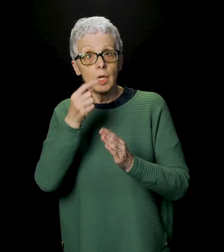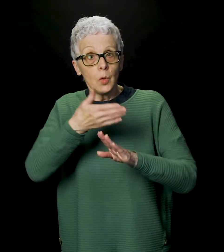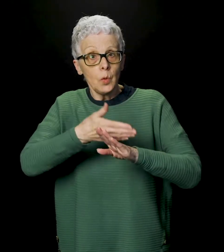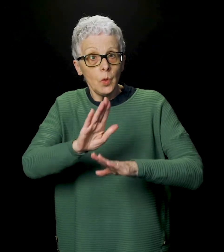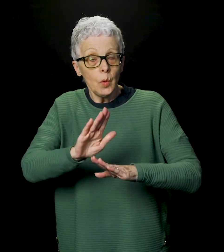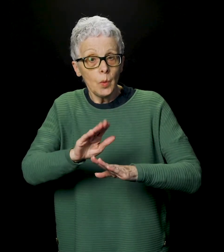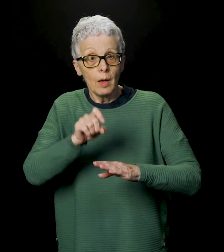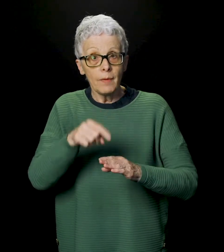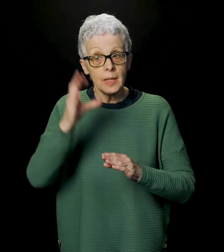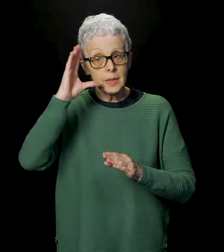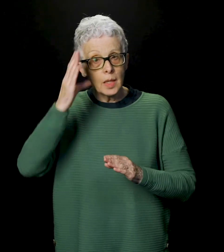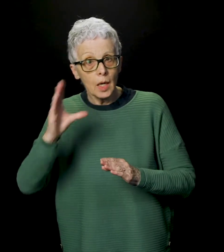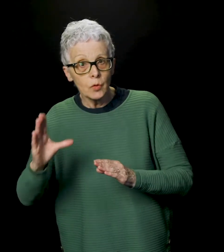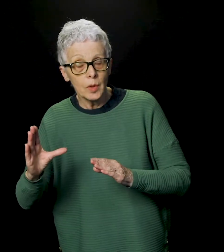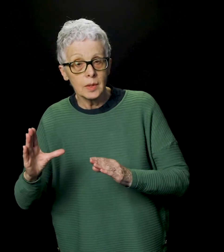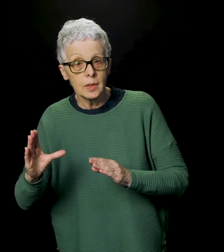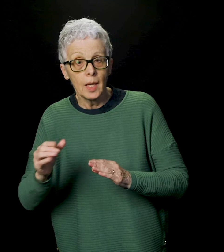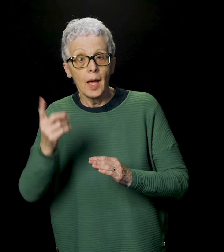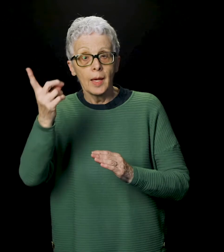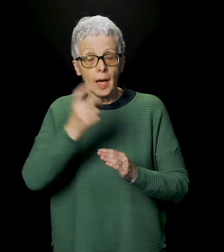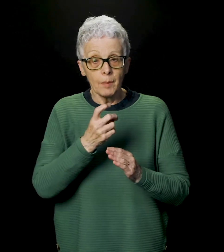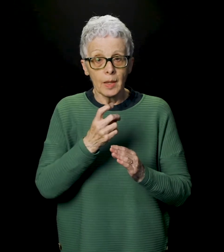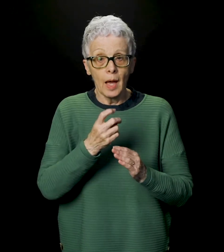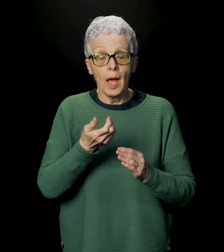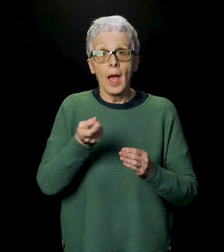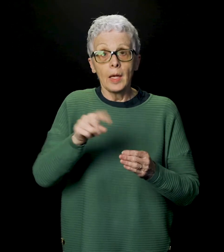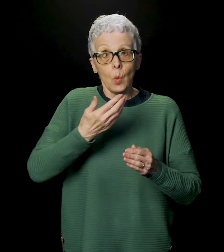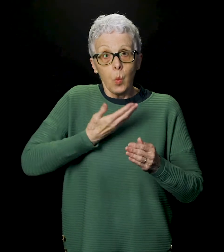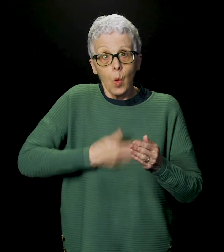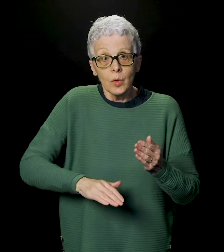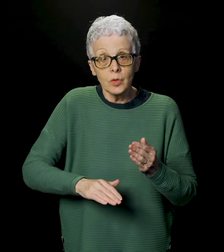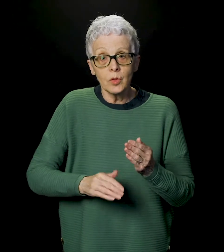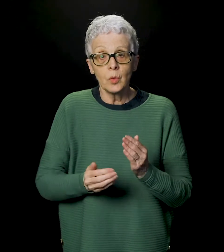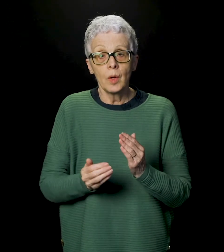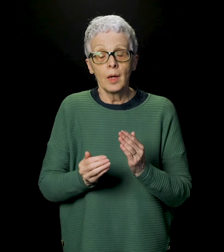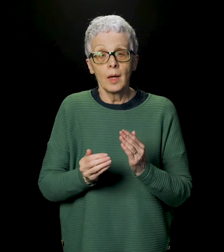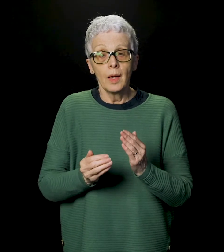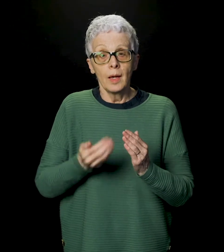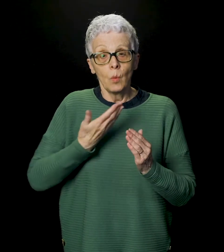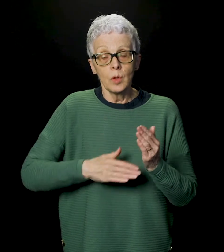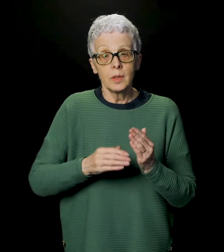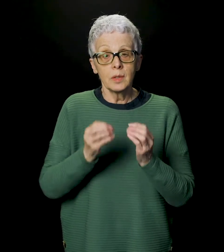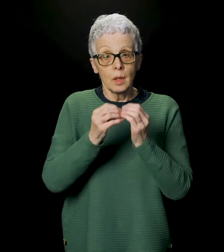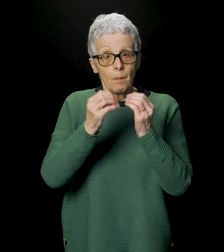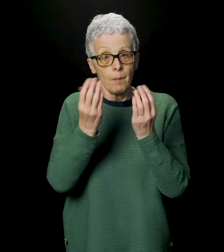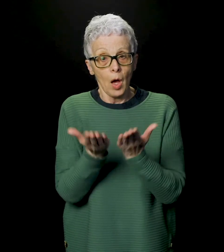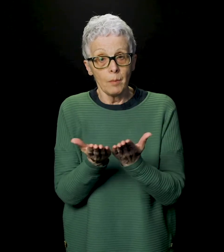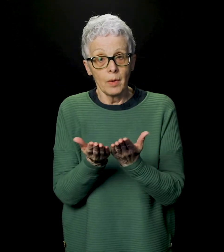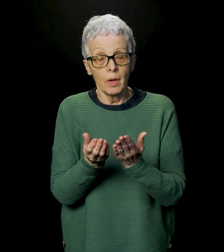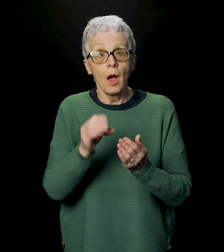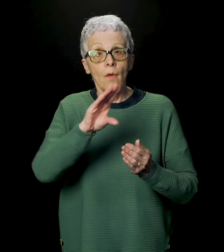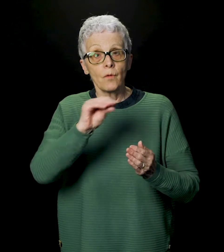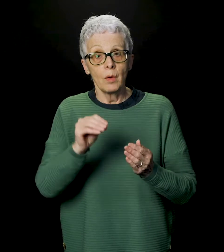those countries are coming up and wanting to catch that wave to reach the unreached. And there are people coming